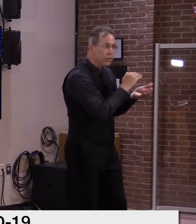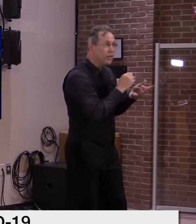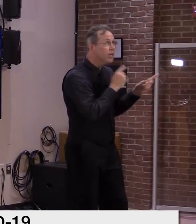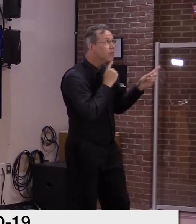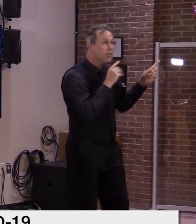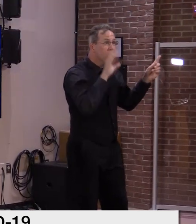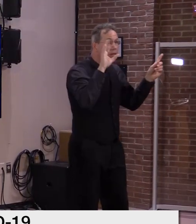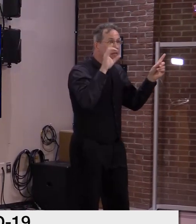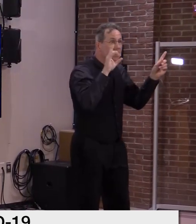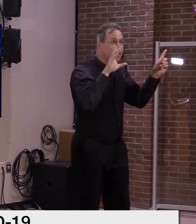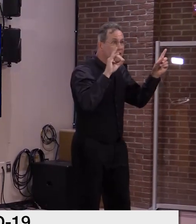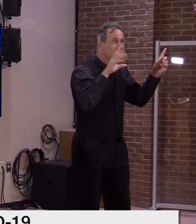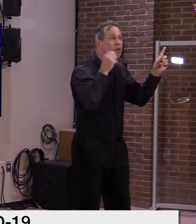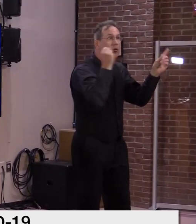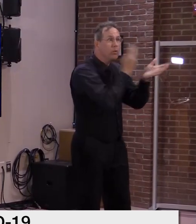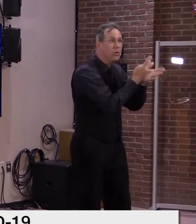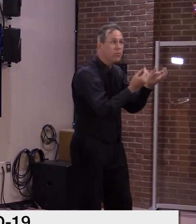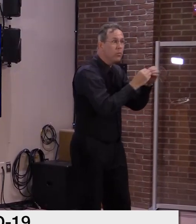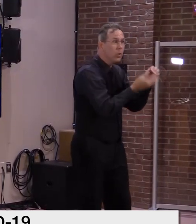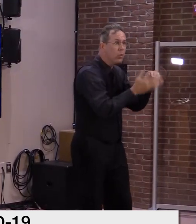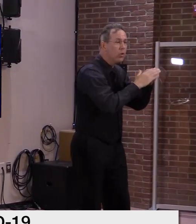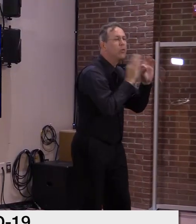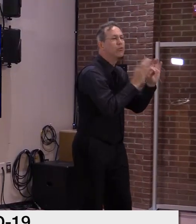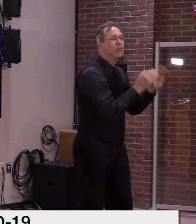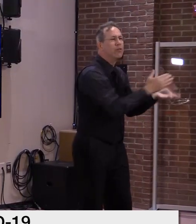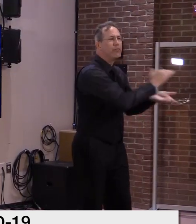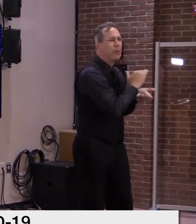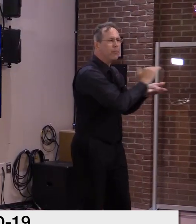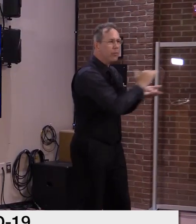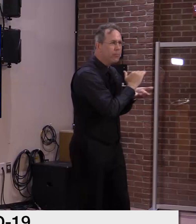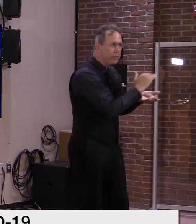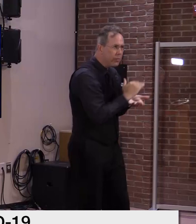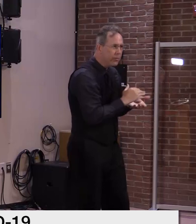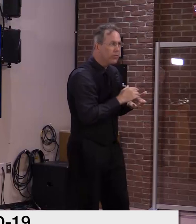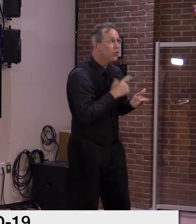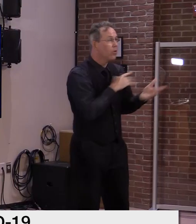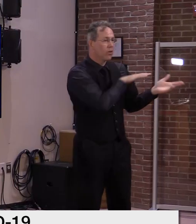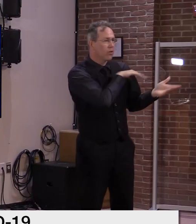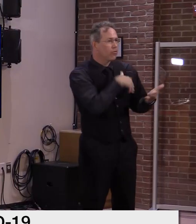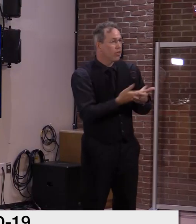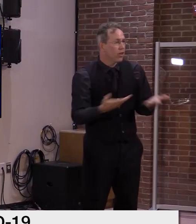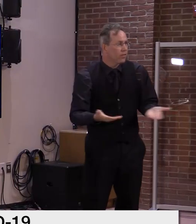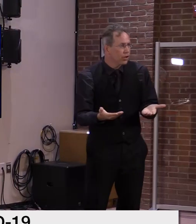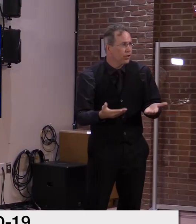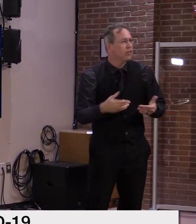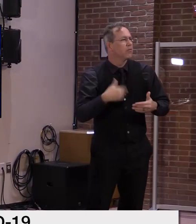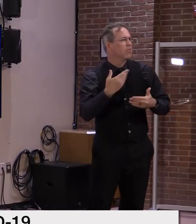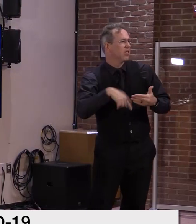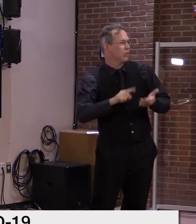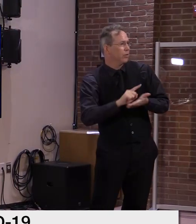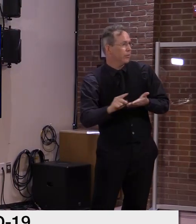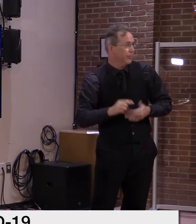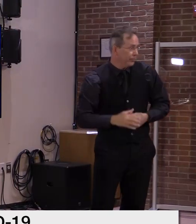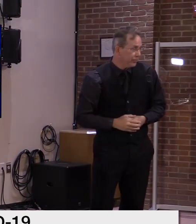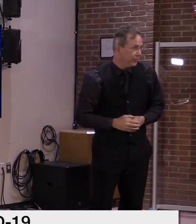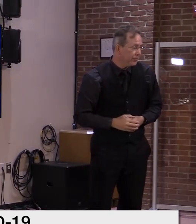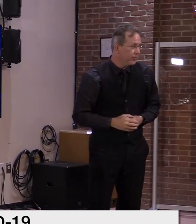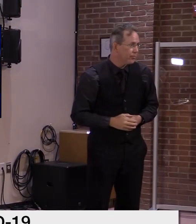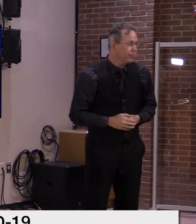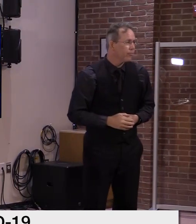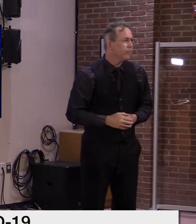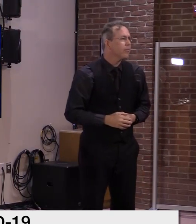week, the doses will arrive next week. Let's talk about overall progress. As of this morning,